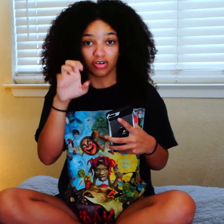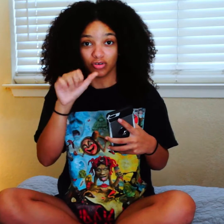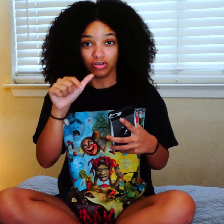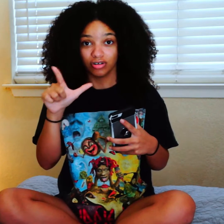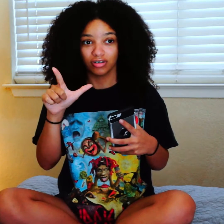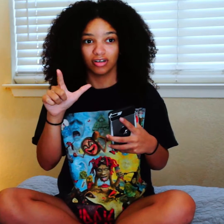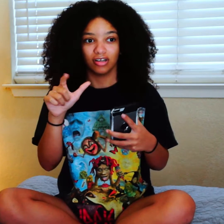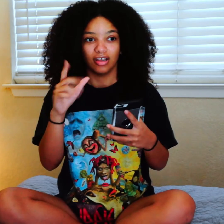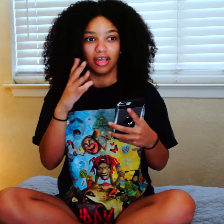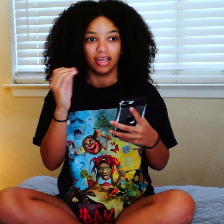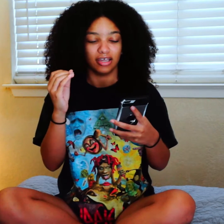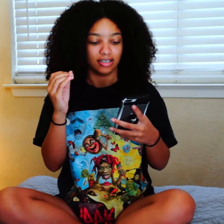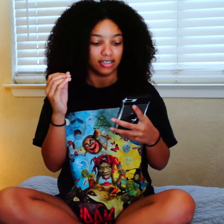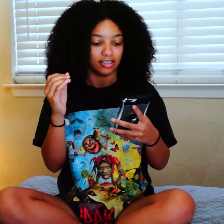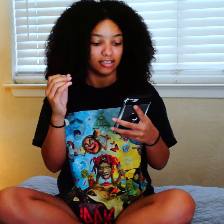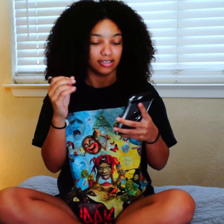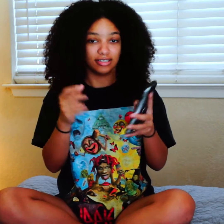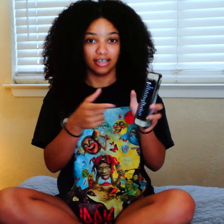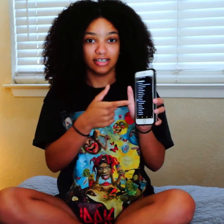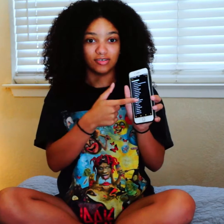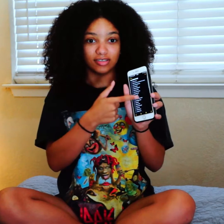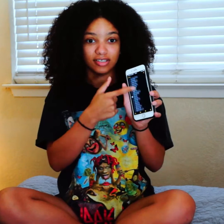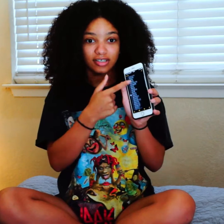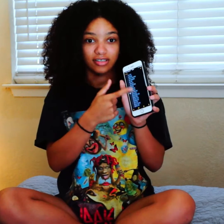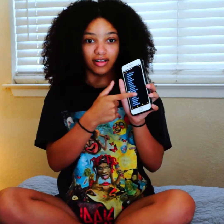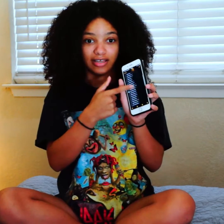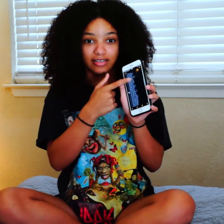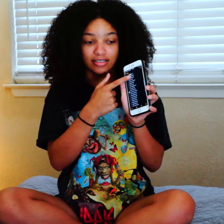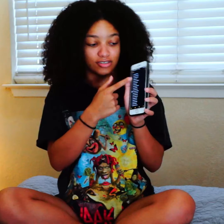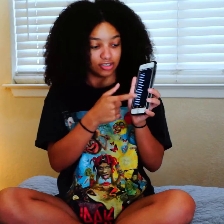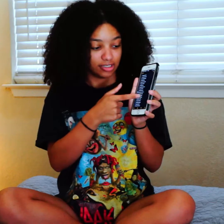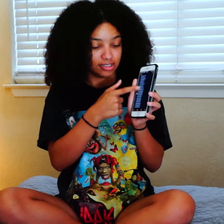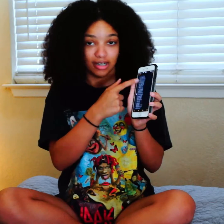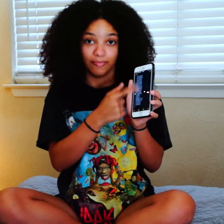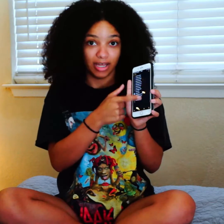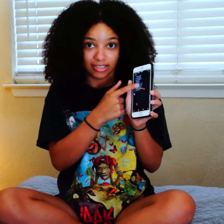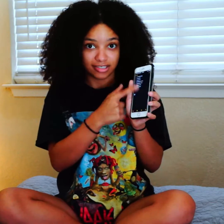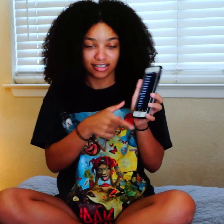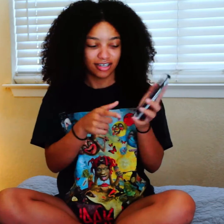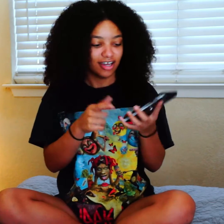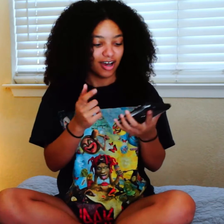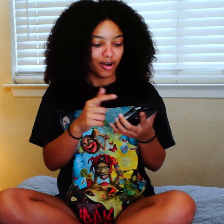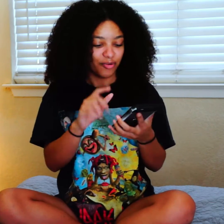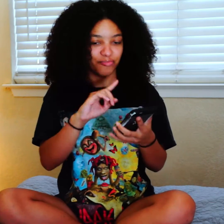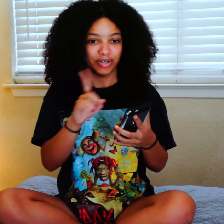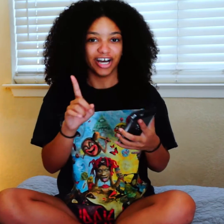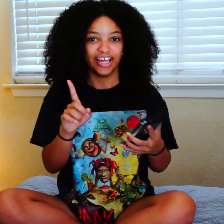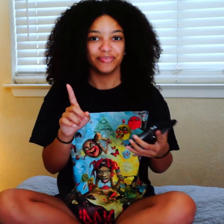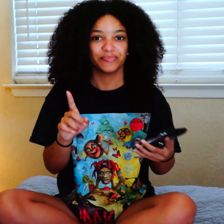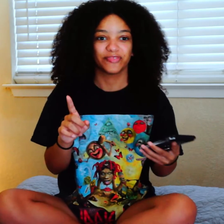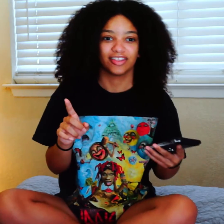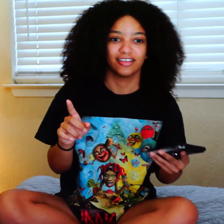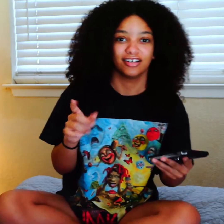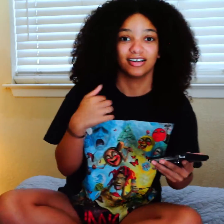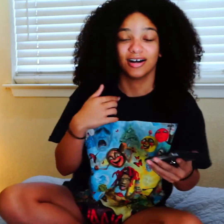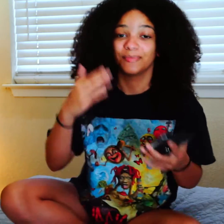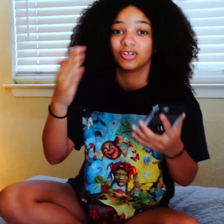alphabetical, and as you can see, like, it's just a mess. But I'm gonna go